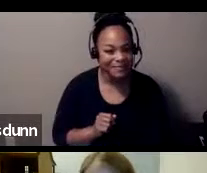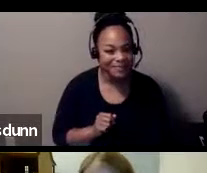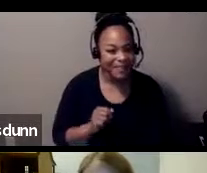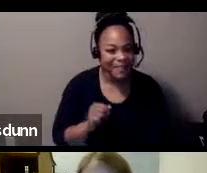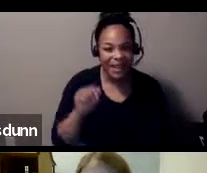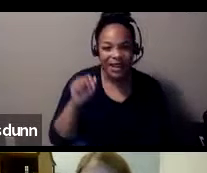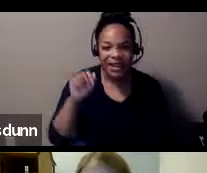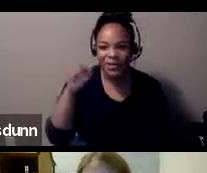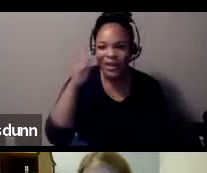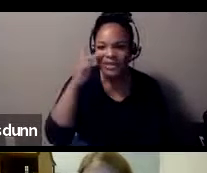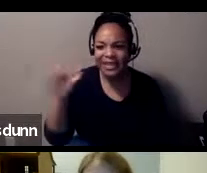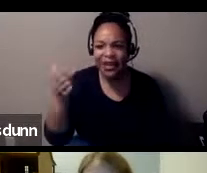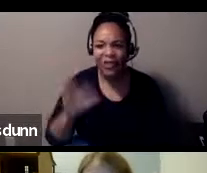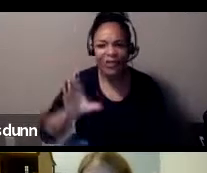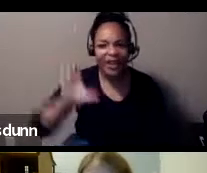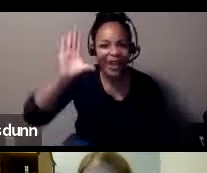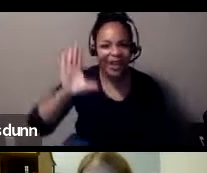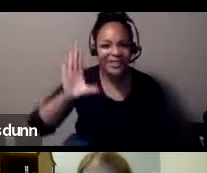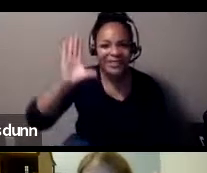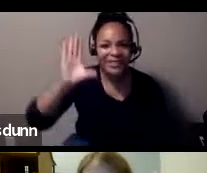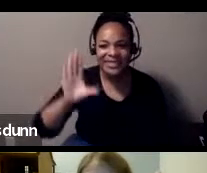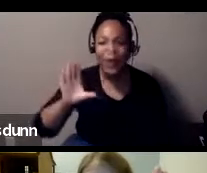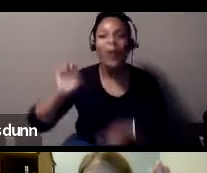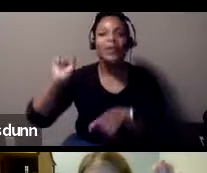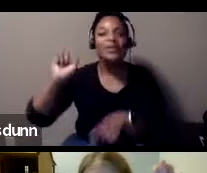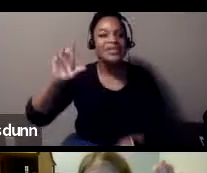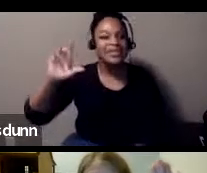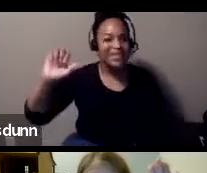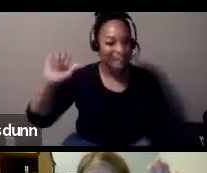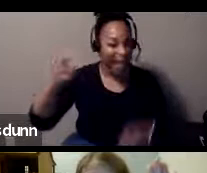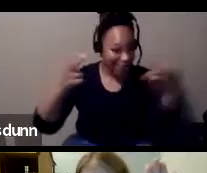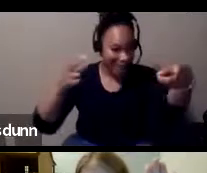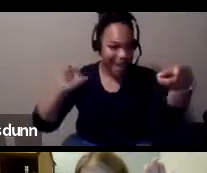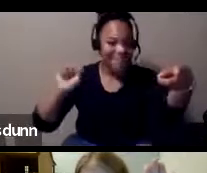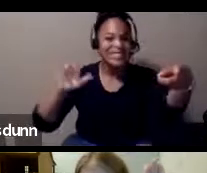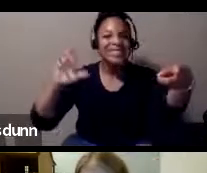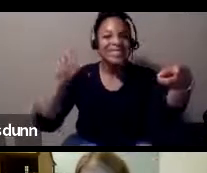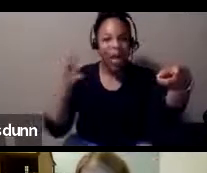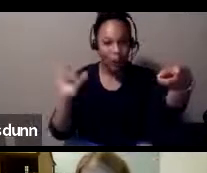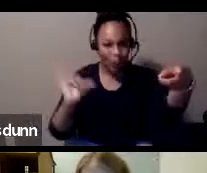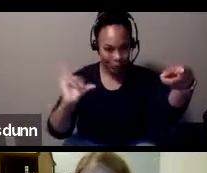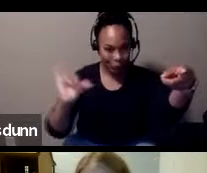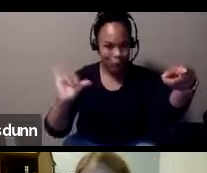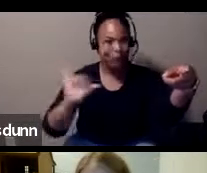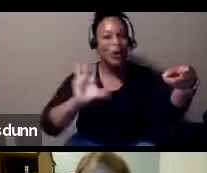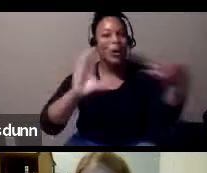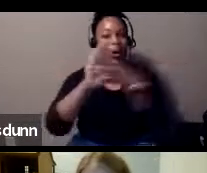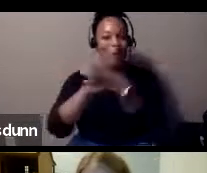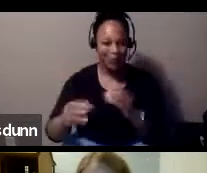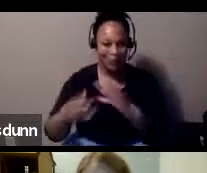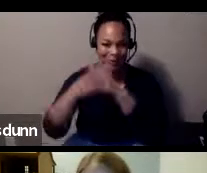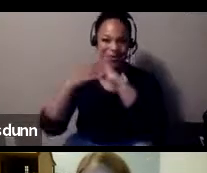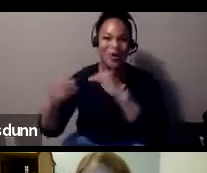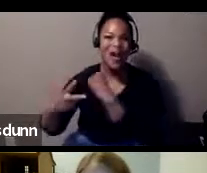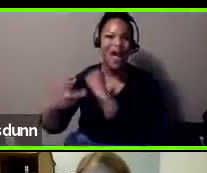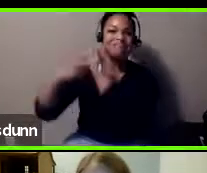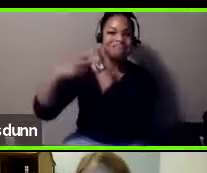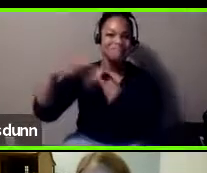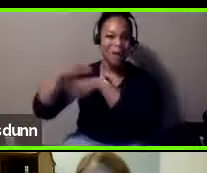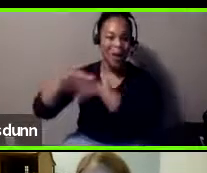This is Sarah, Carla. yeah, Sarah too. Sarah Young Bear is in Yes. there also. Thank you, Carla, for catching that. And Sarah's amazing. We got plenty of